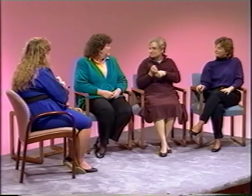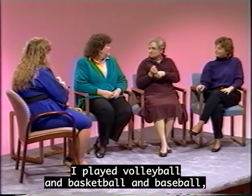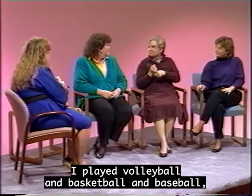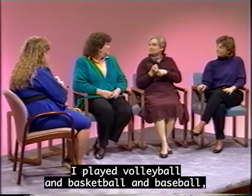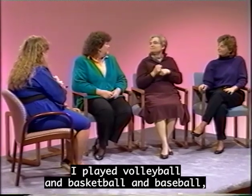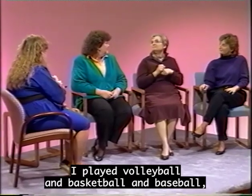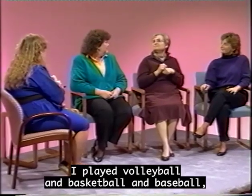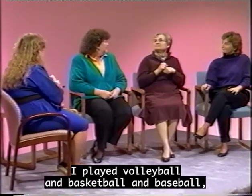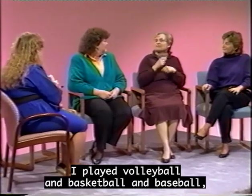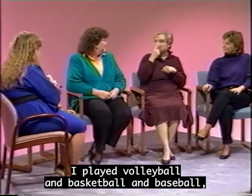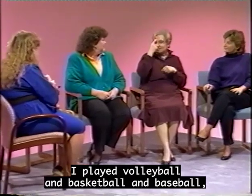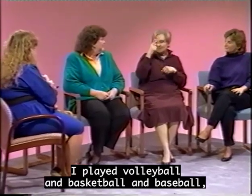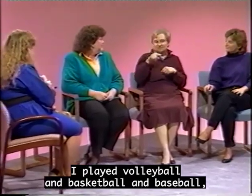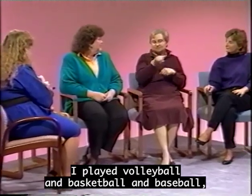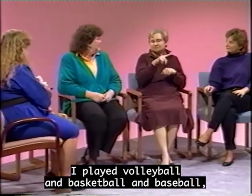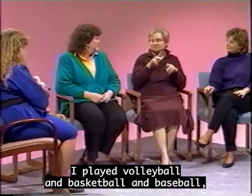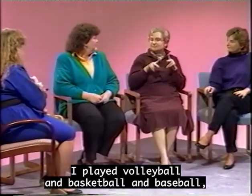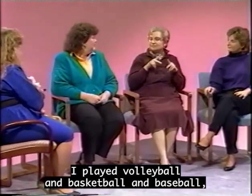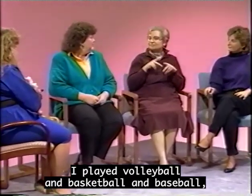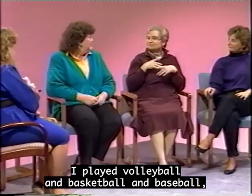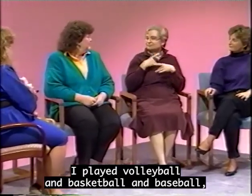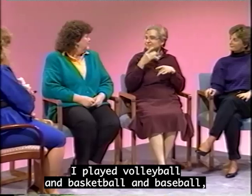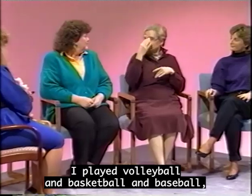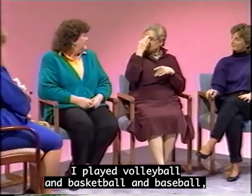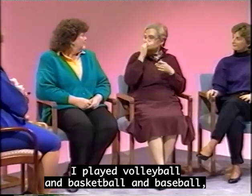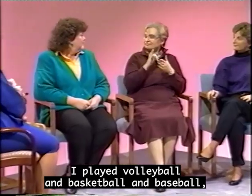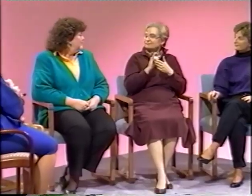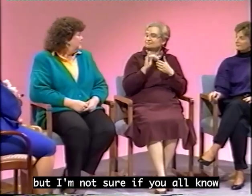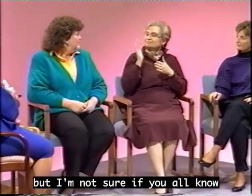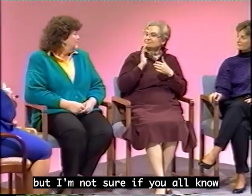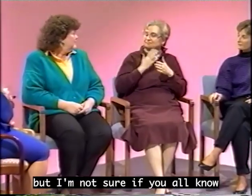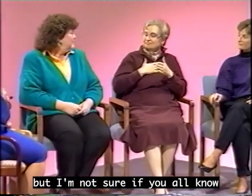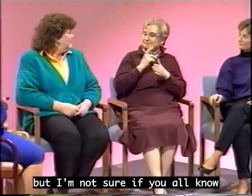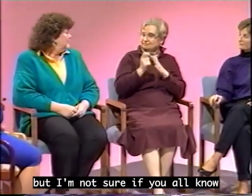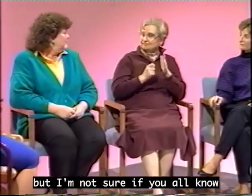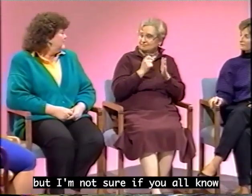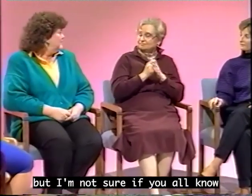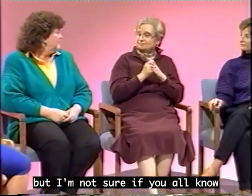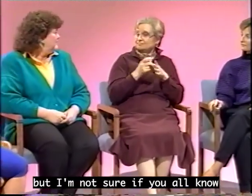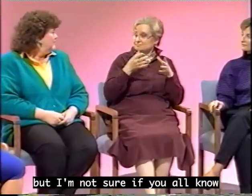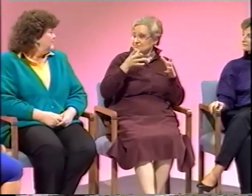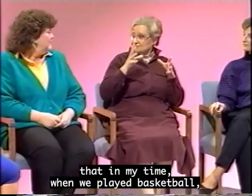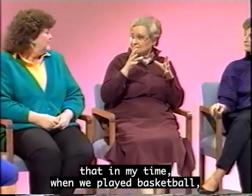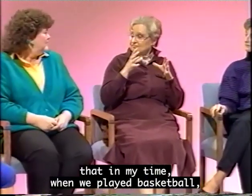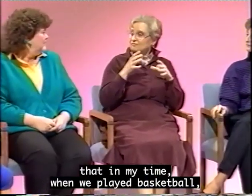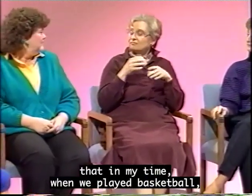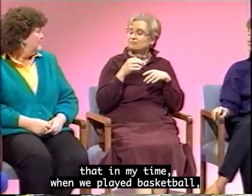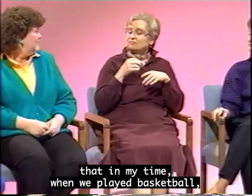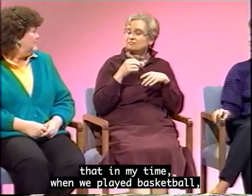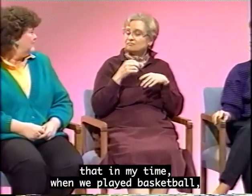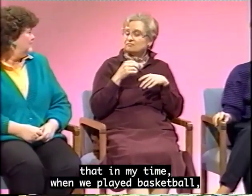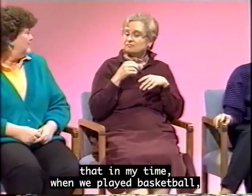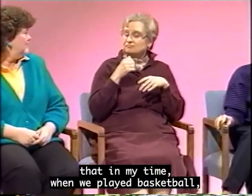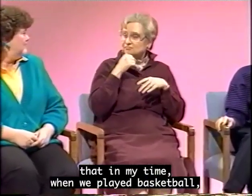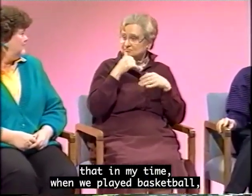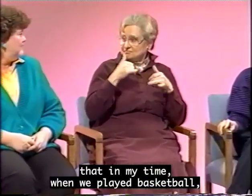played volleyball and basketball and baseball. But I'm not sure if you all know that in my time, when we